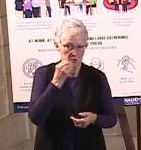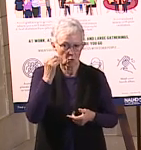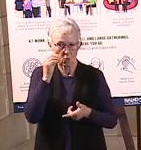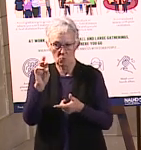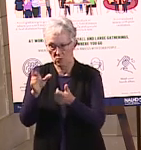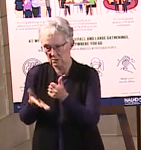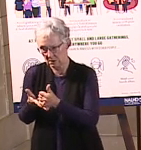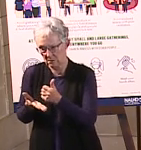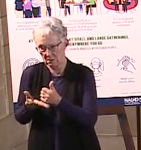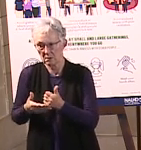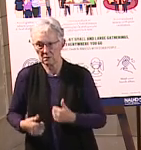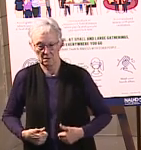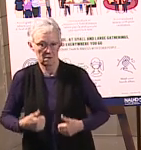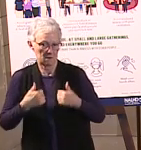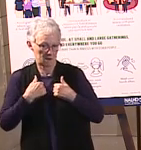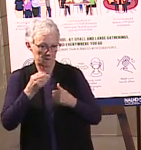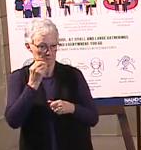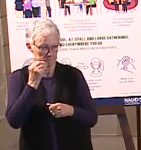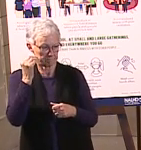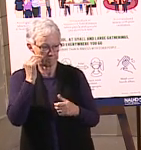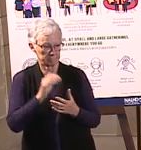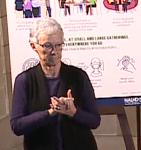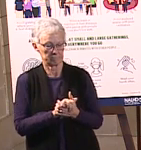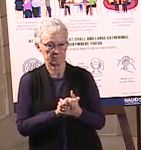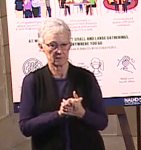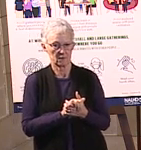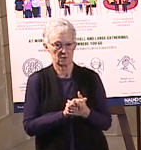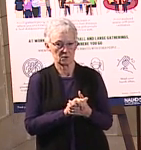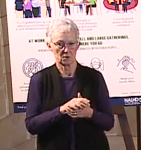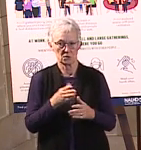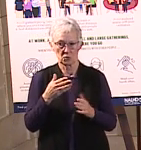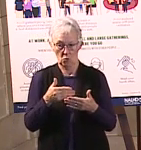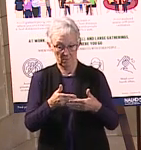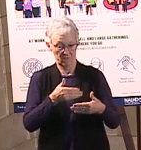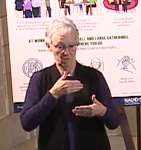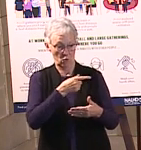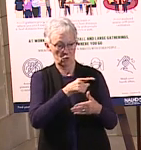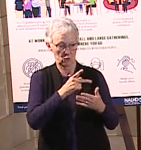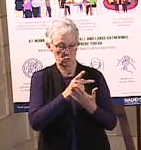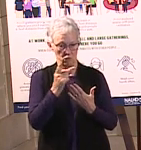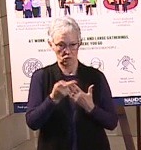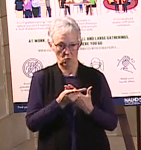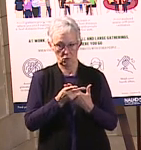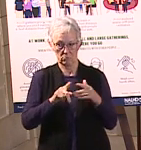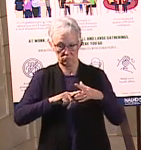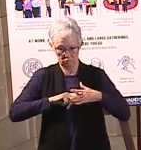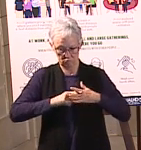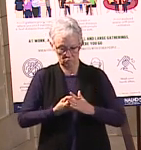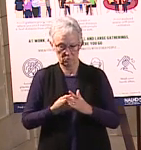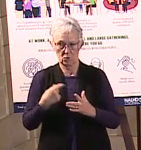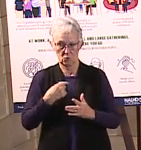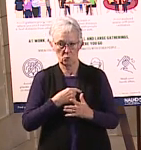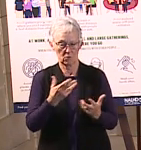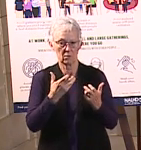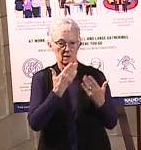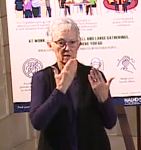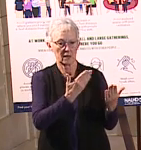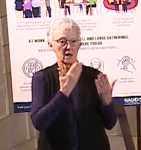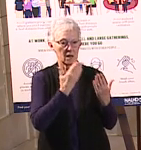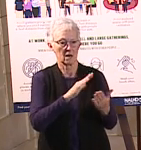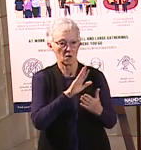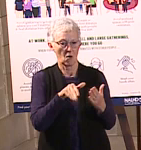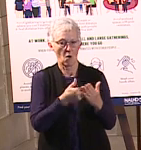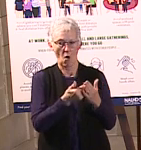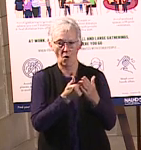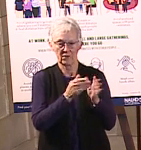state. So in advance of this program, we want to thank all of the essential caregivers who participate in